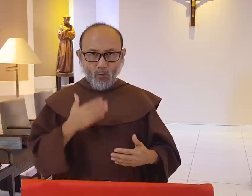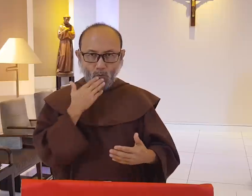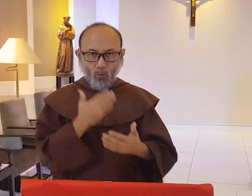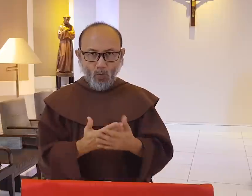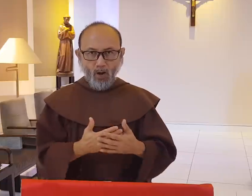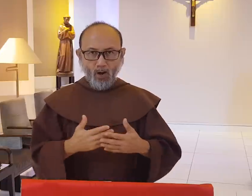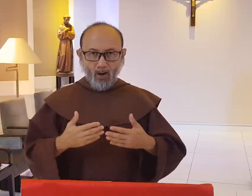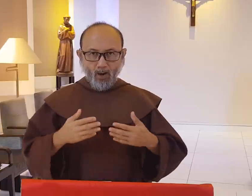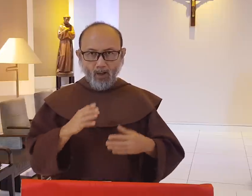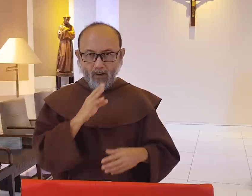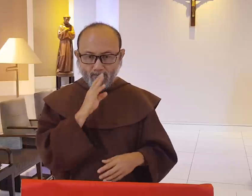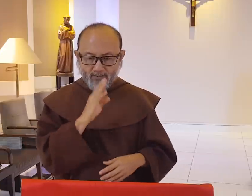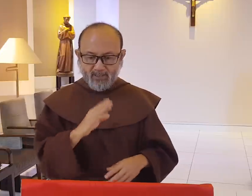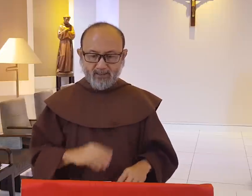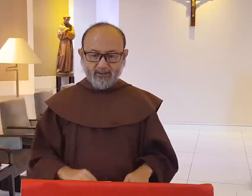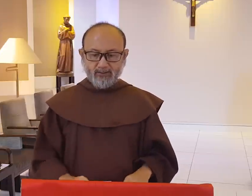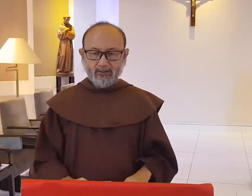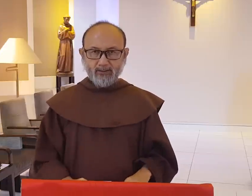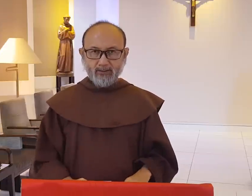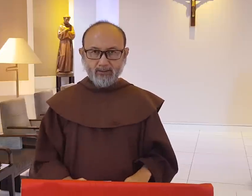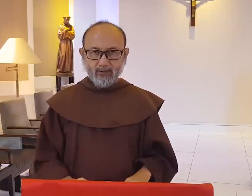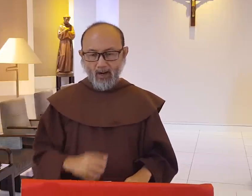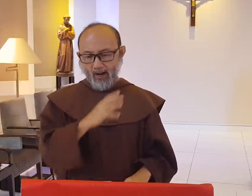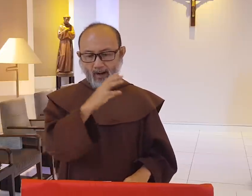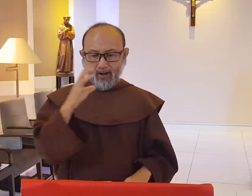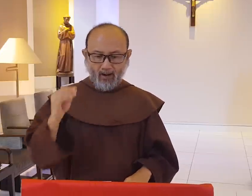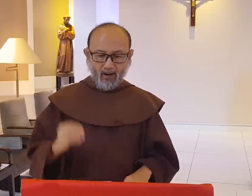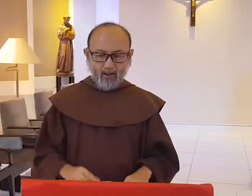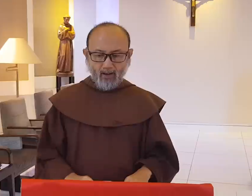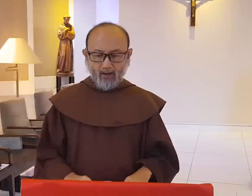and for the spiritual welfare